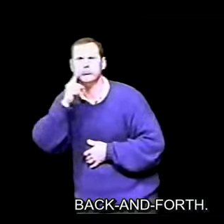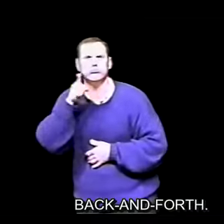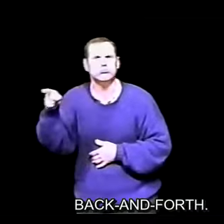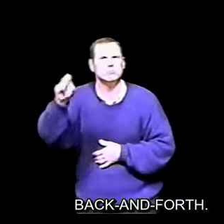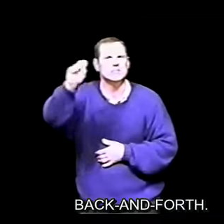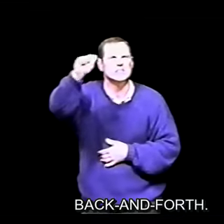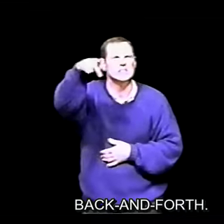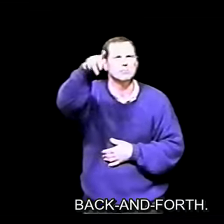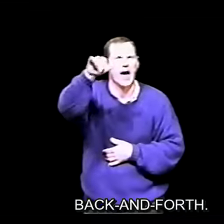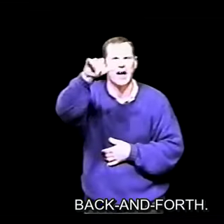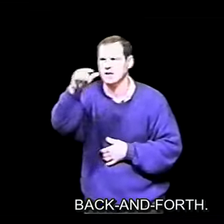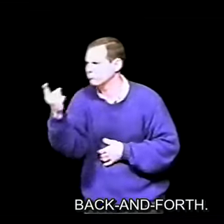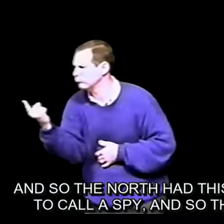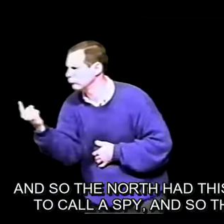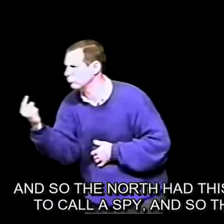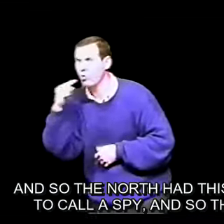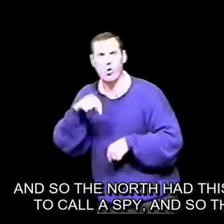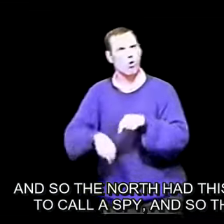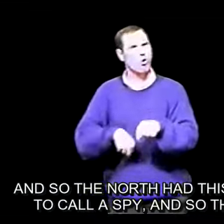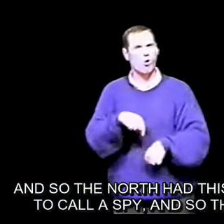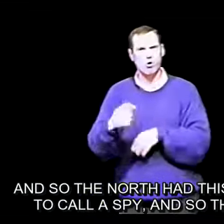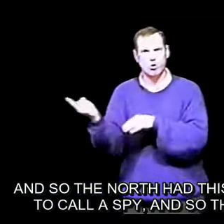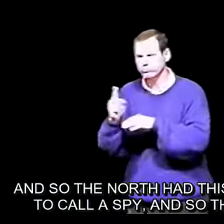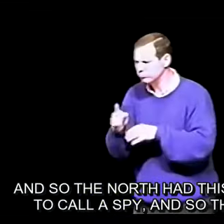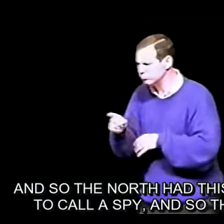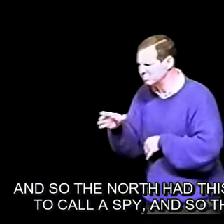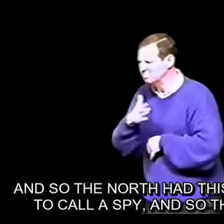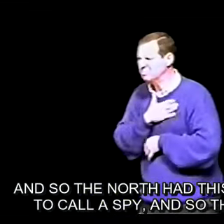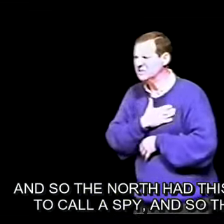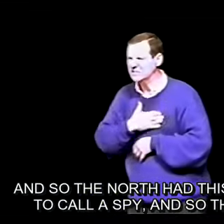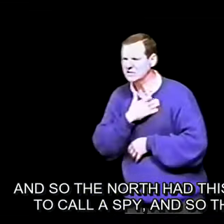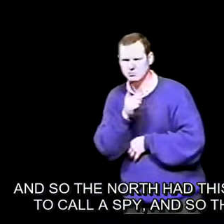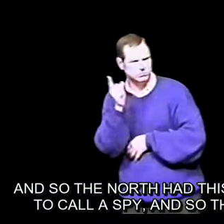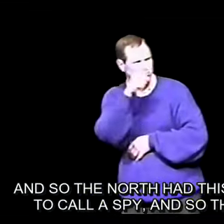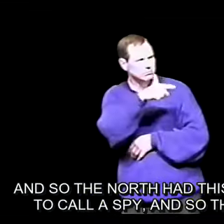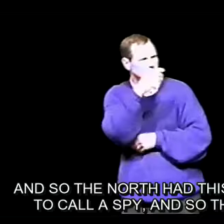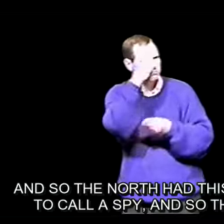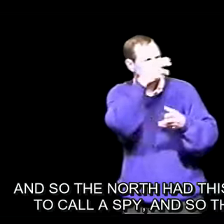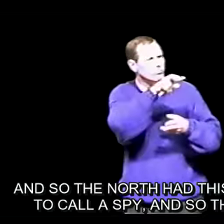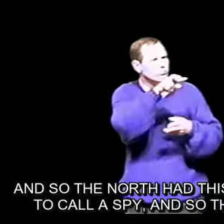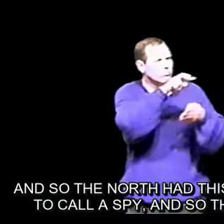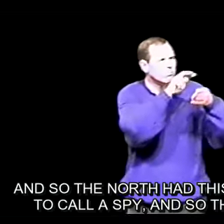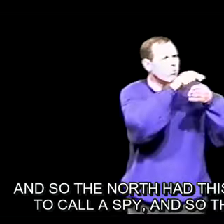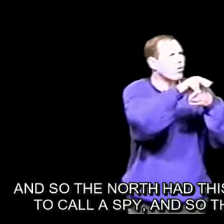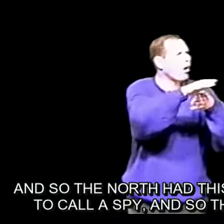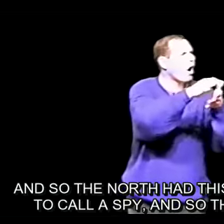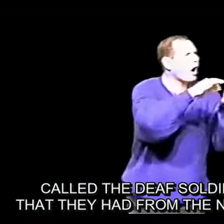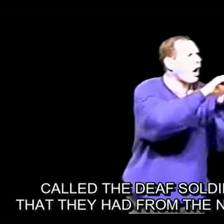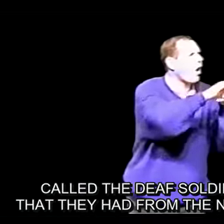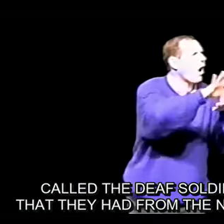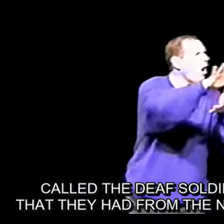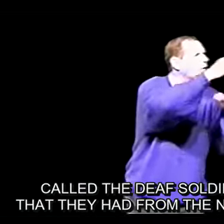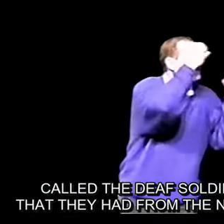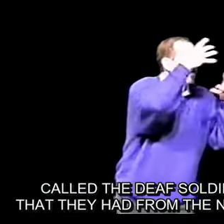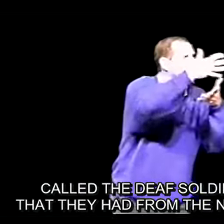And so the North had this idea to call a spy. And so they called the deaf soldier that they had from the